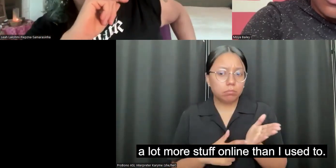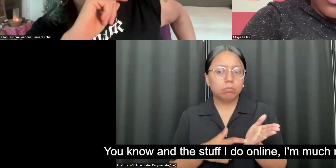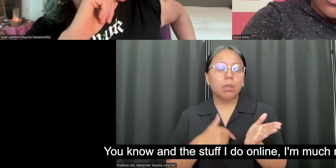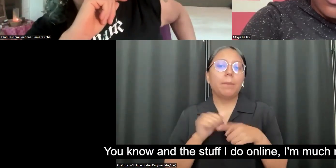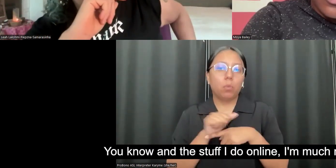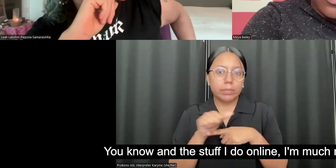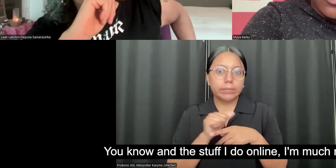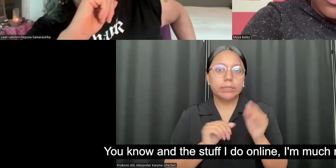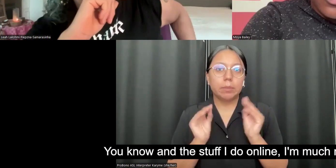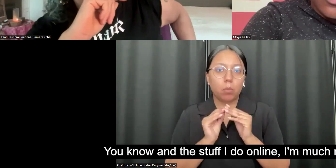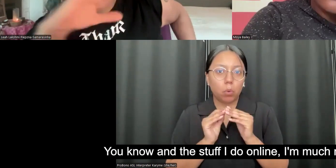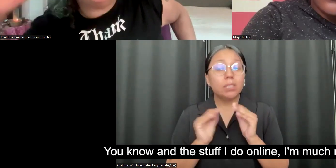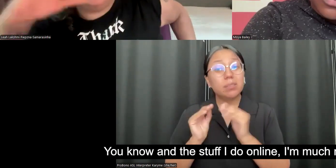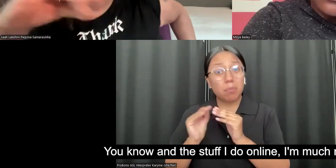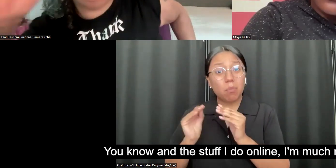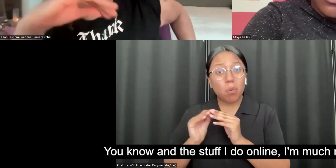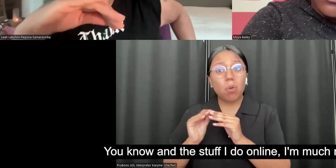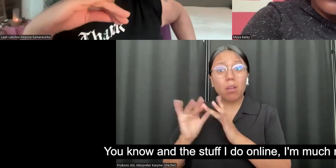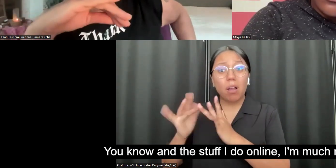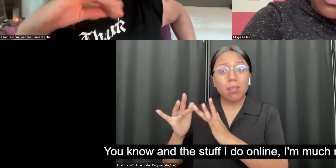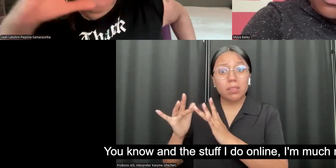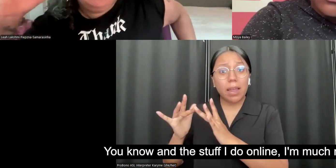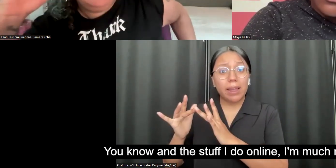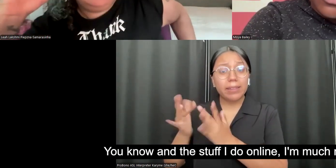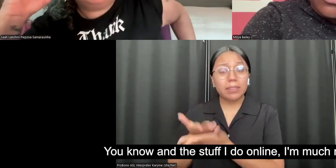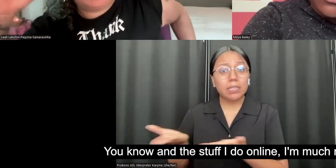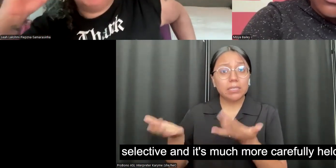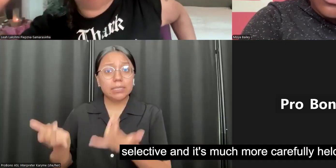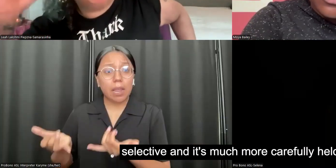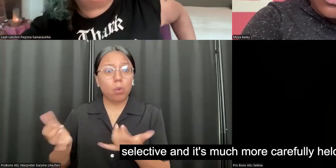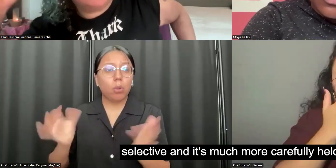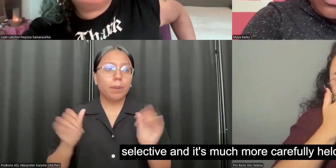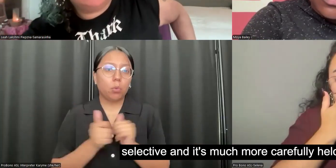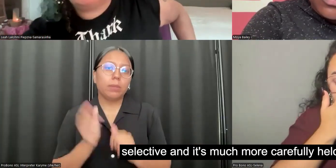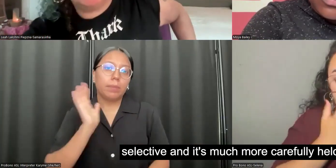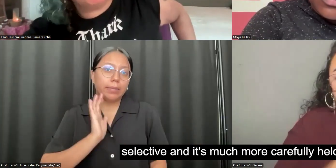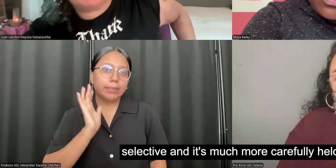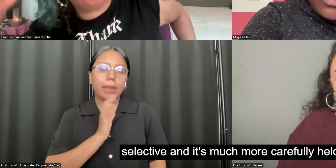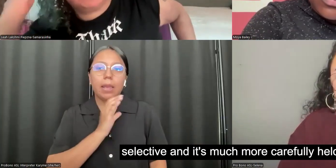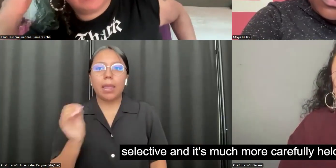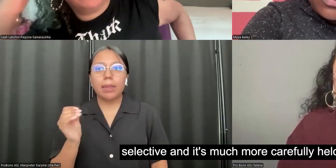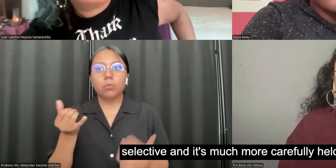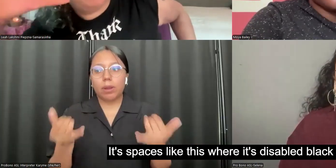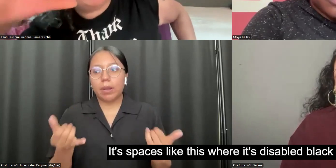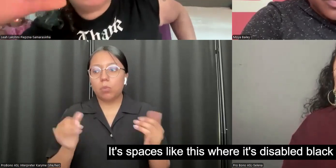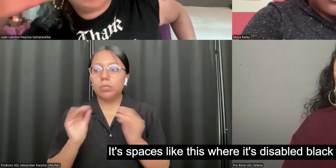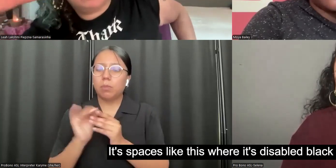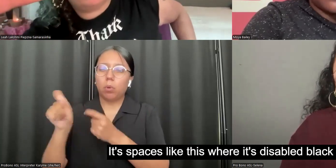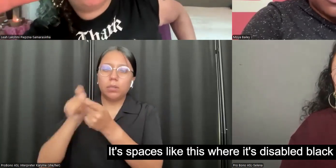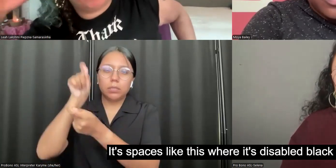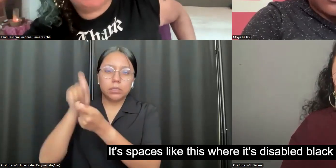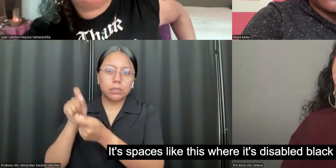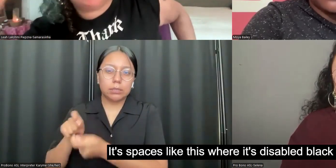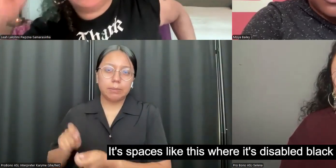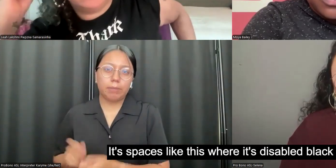stuff online than I used to, and the stuff I do online I'm much more selective and it's much more carefully held. Like it's spaces like